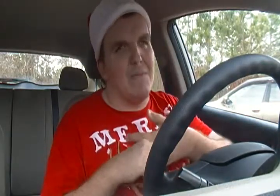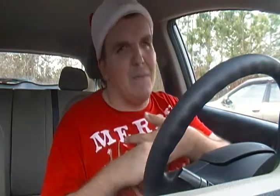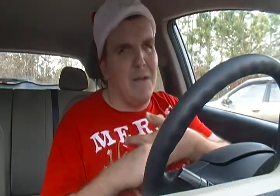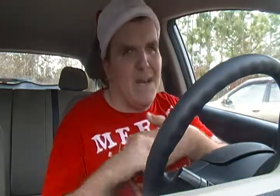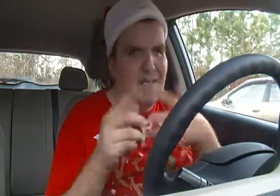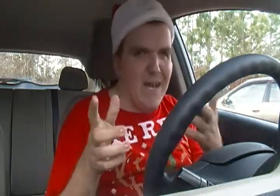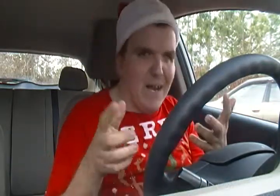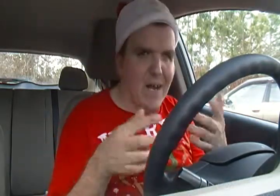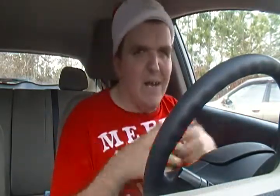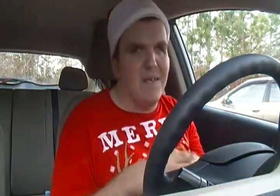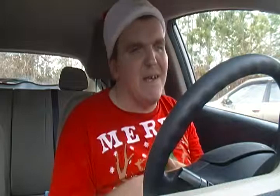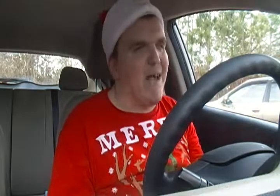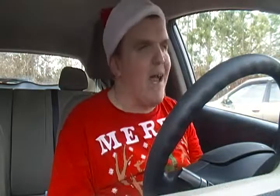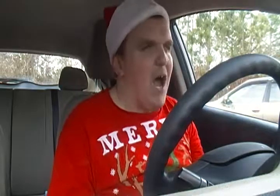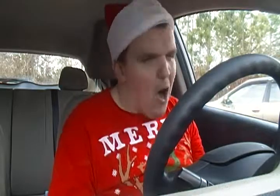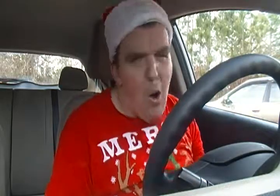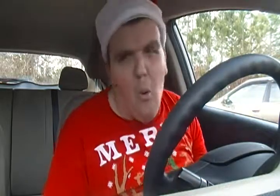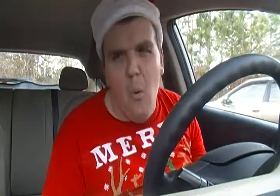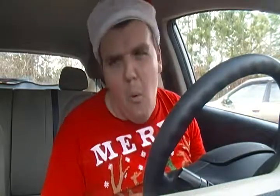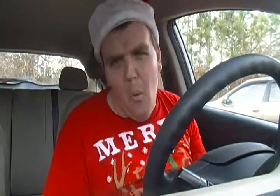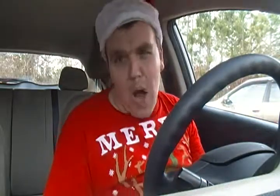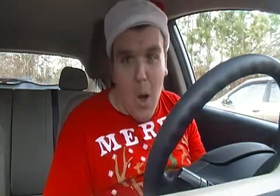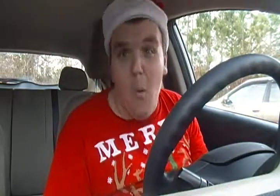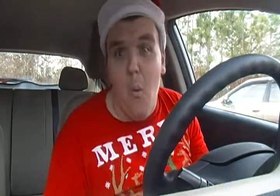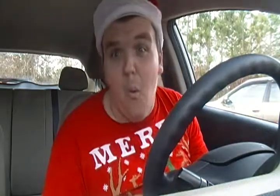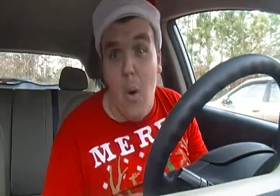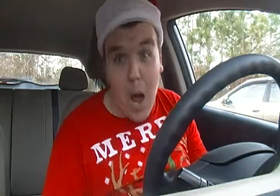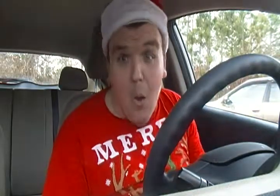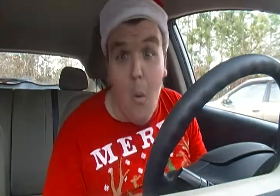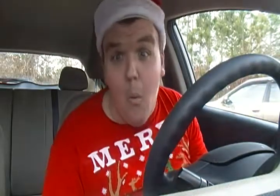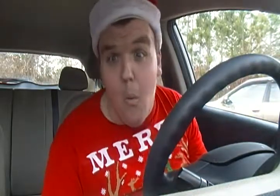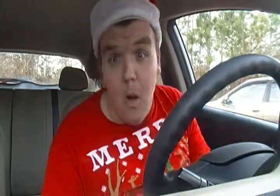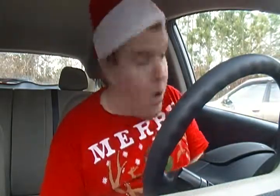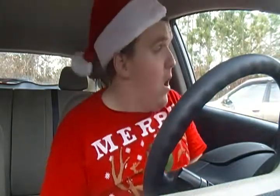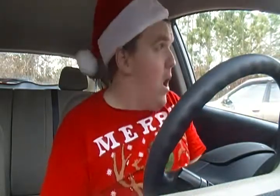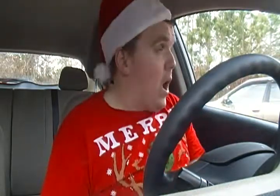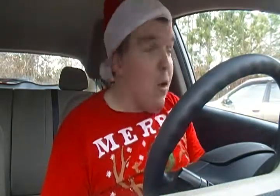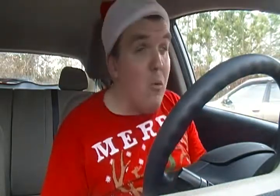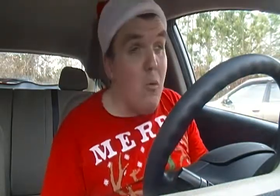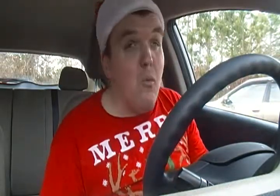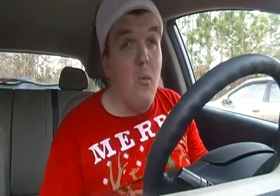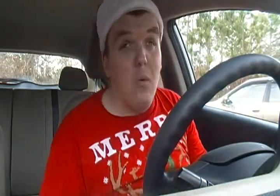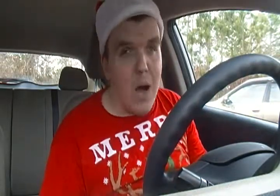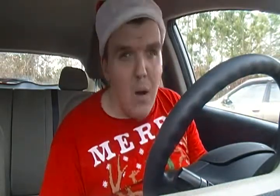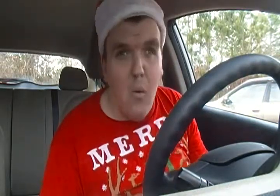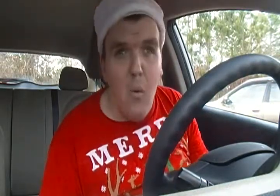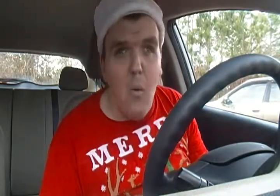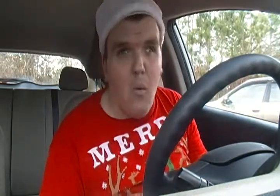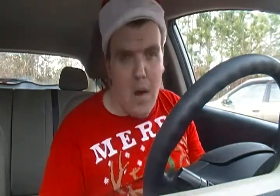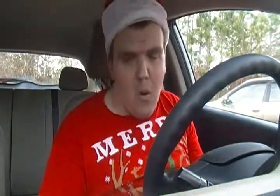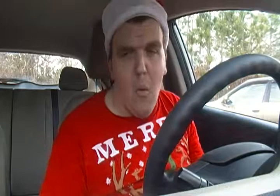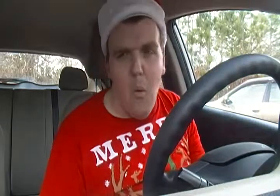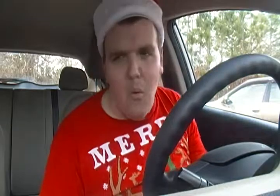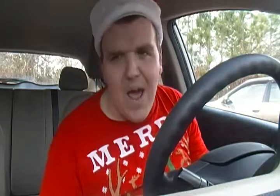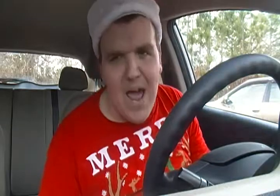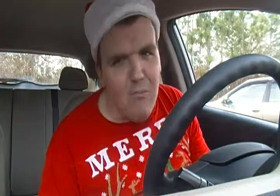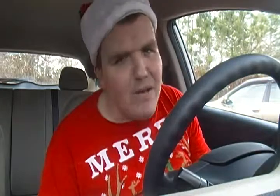get santa santa's like ho ho ho ho ho ho and